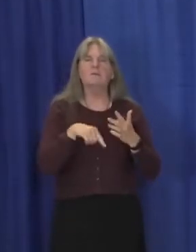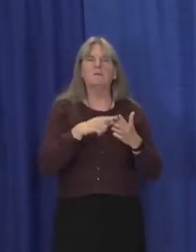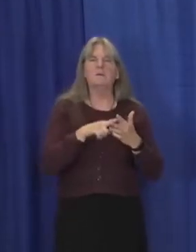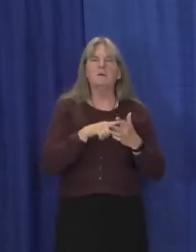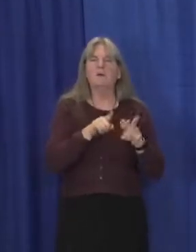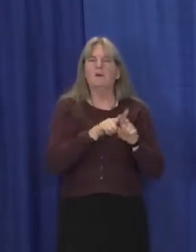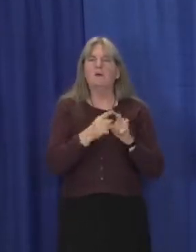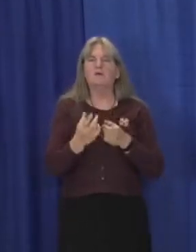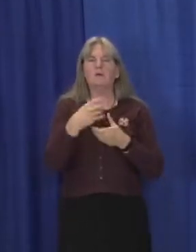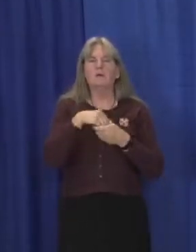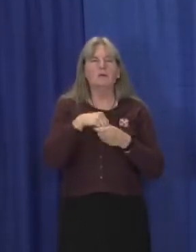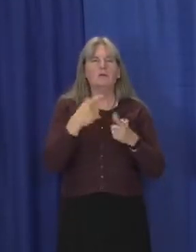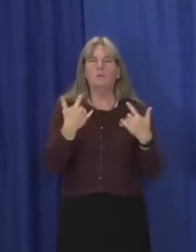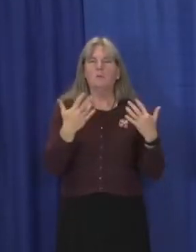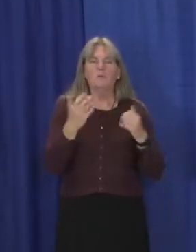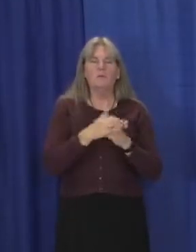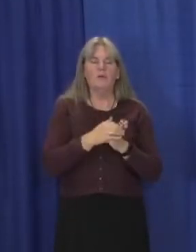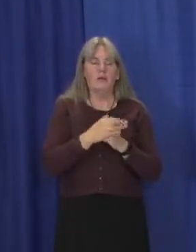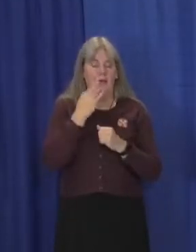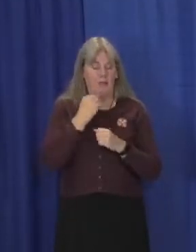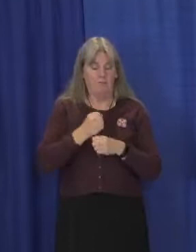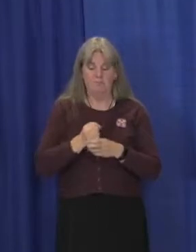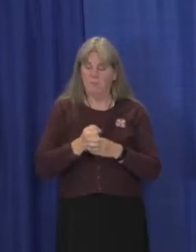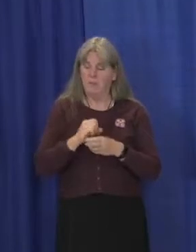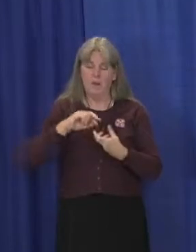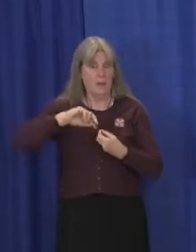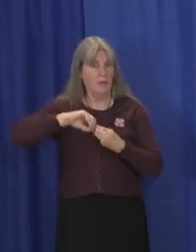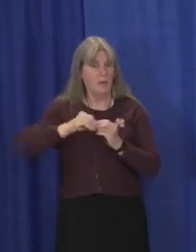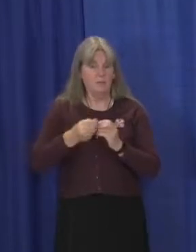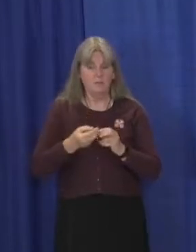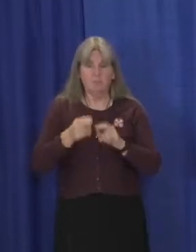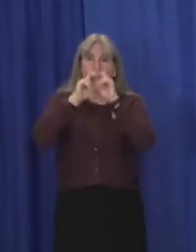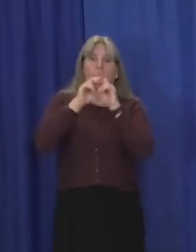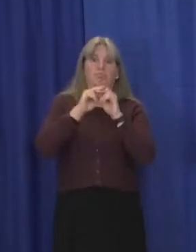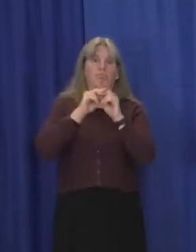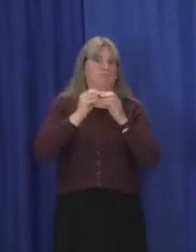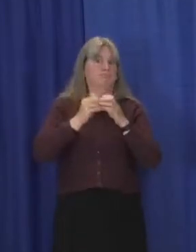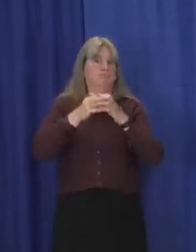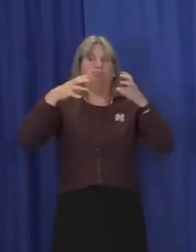They include the capacity to surge when necessary in order to respond.